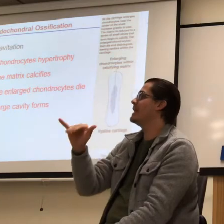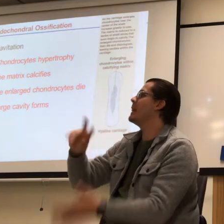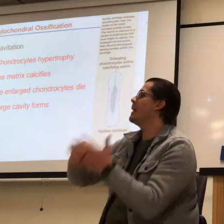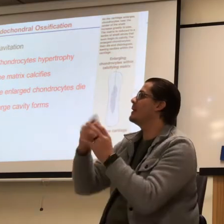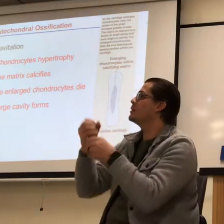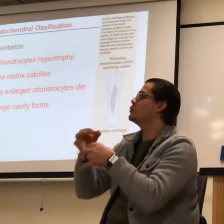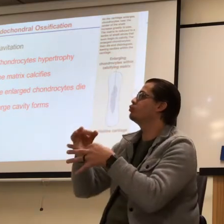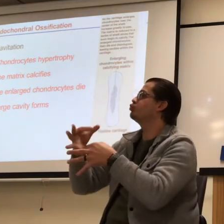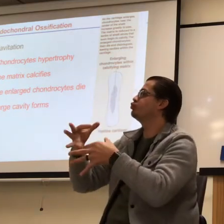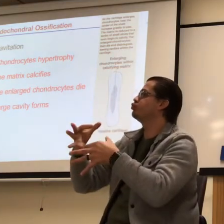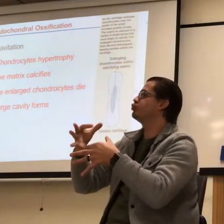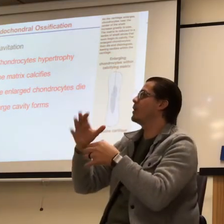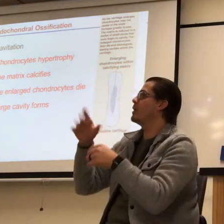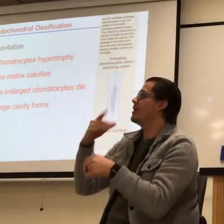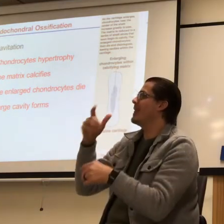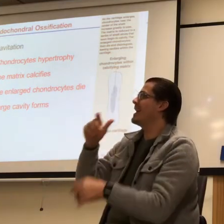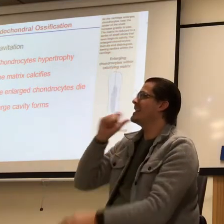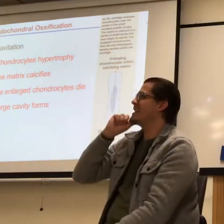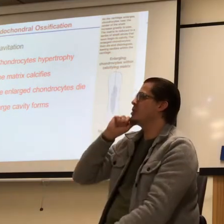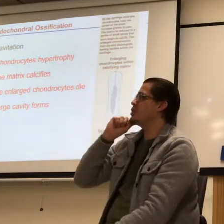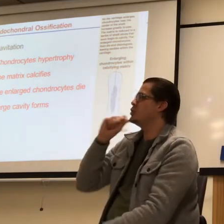Then the tissue calcifies,